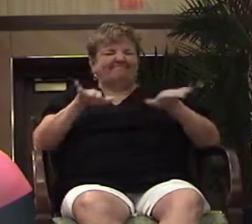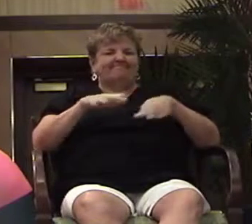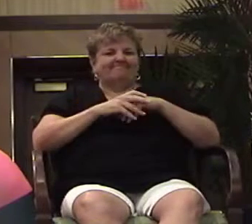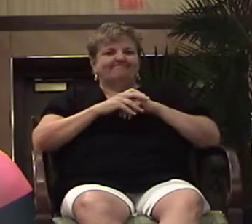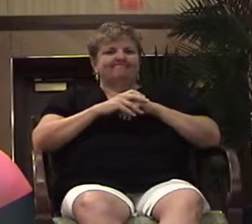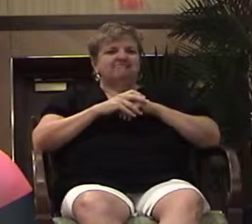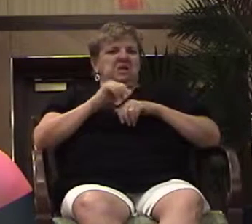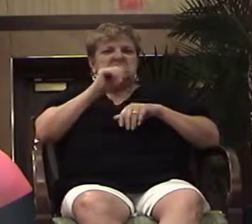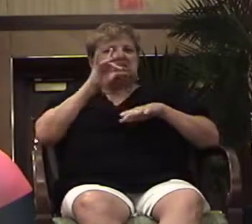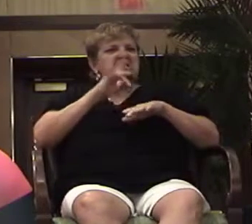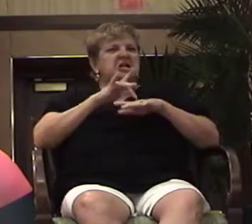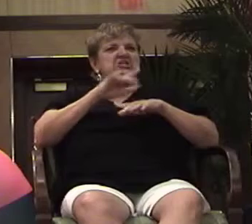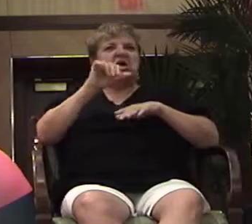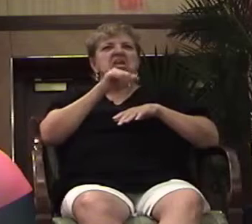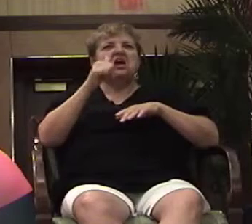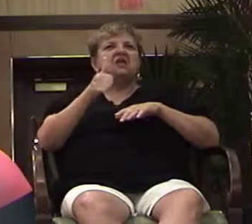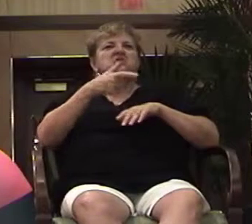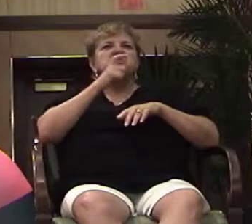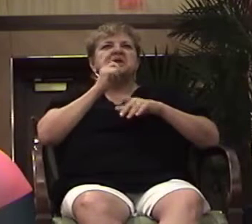didn't touch another drop until I got in high school.